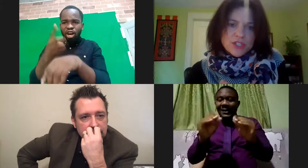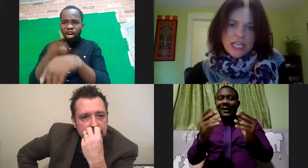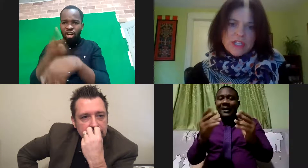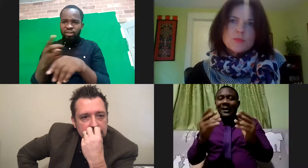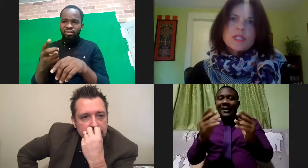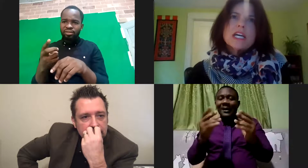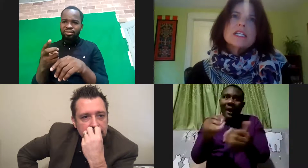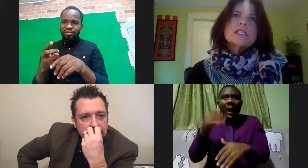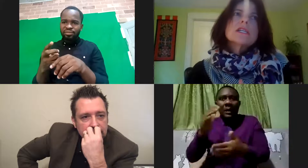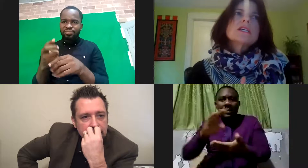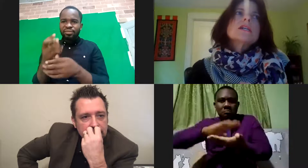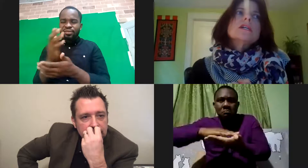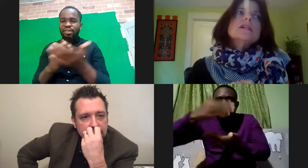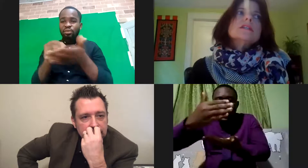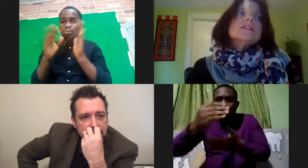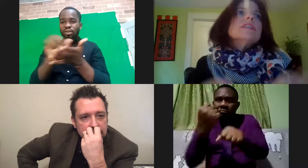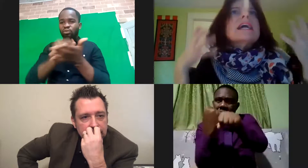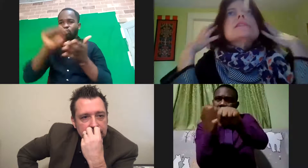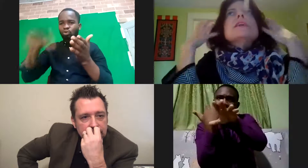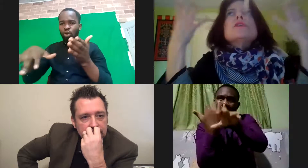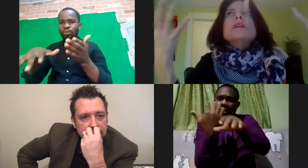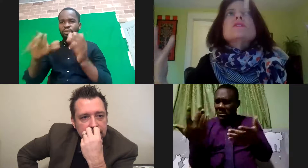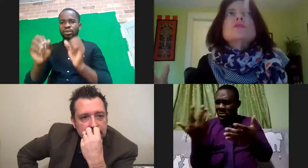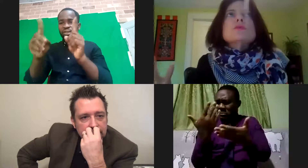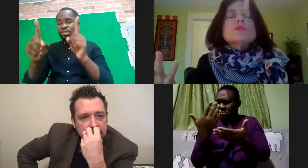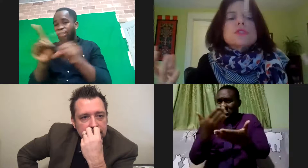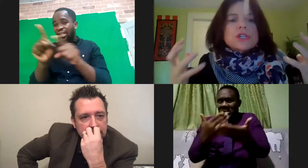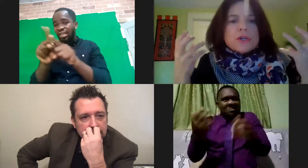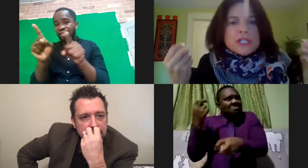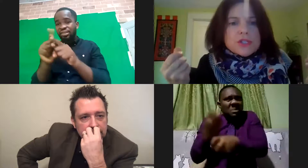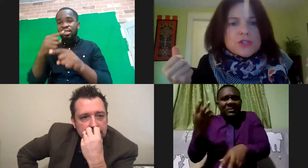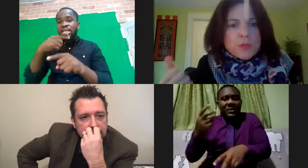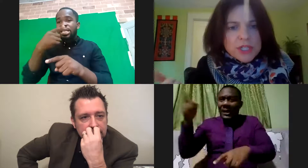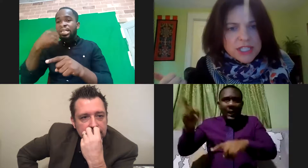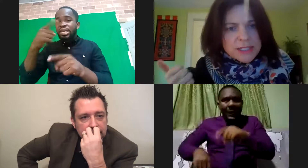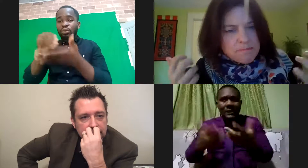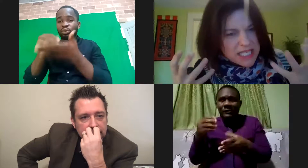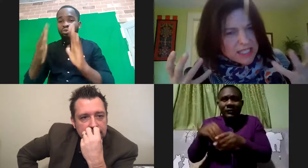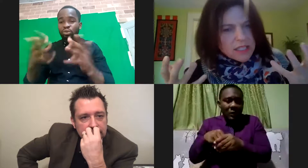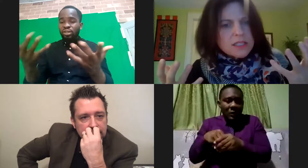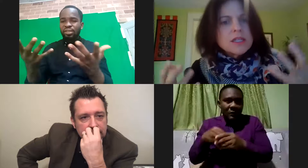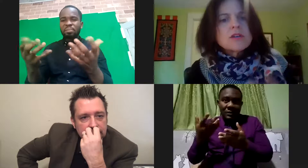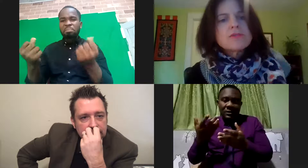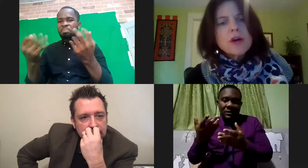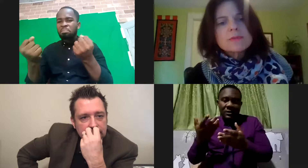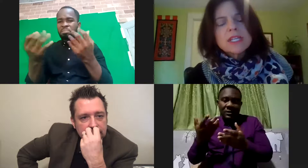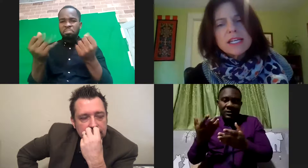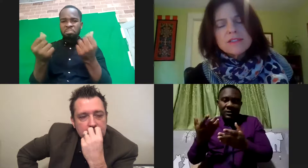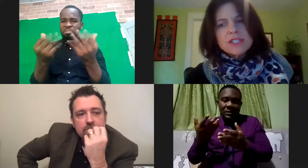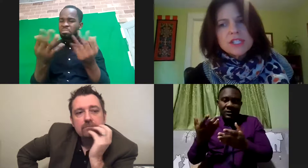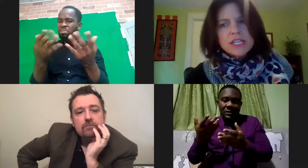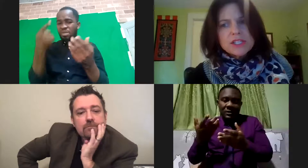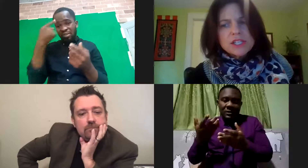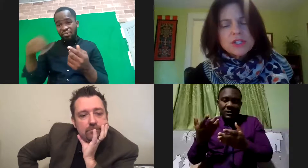out of education because even as hearing students, there is so much that's missing from the